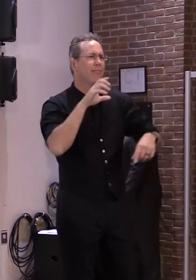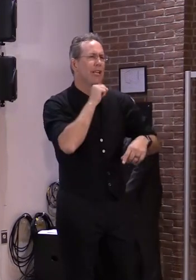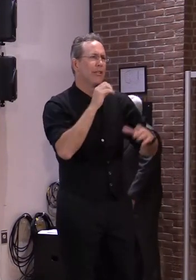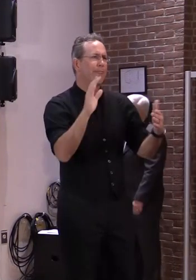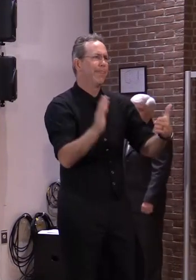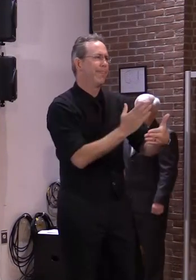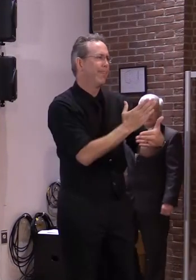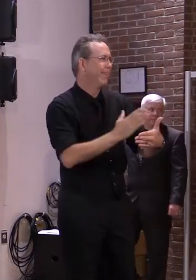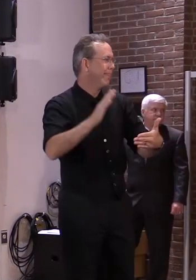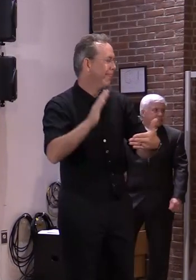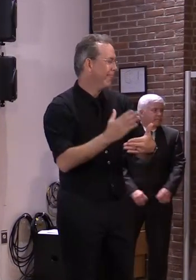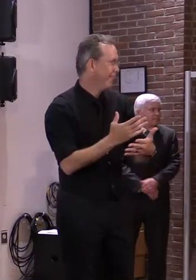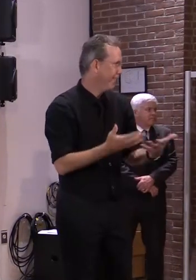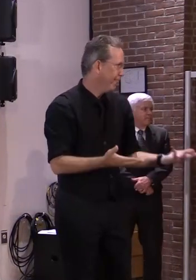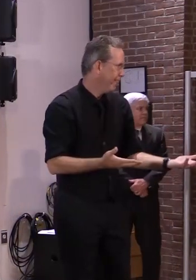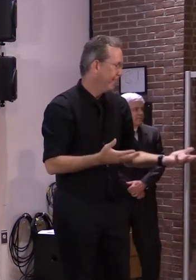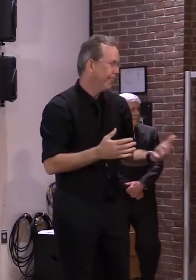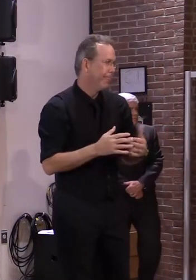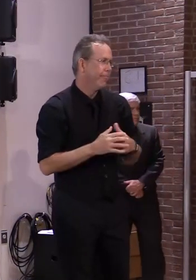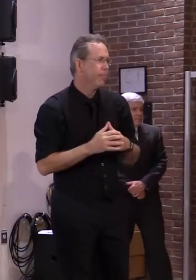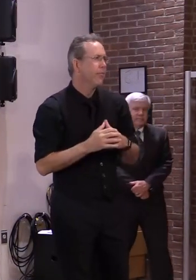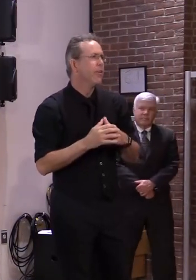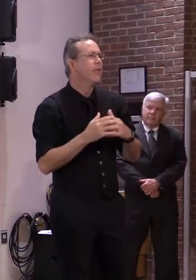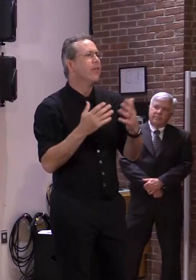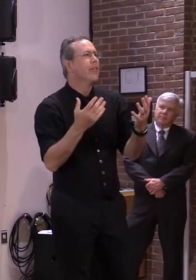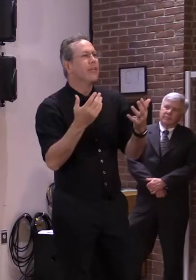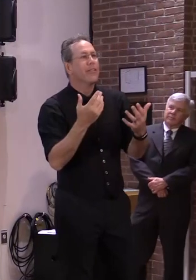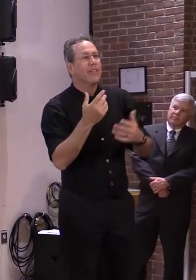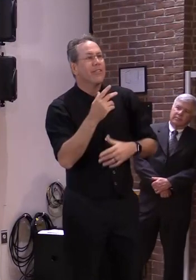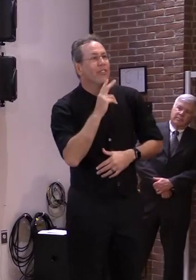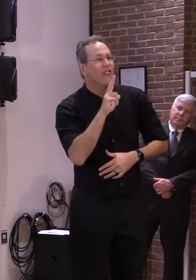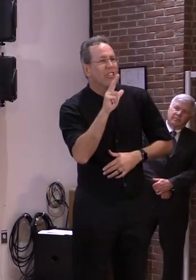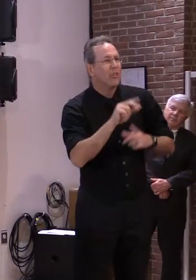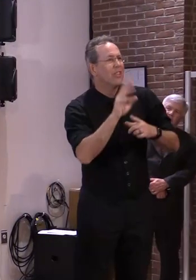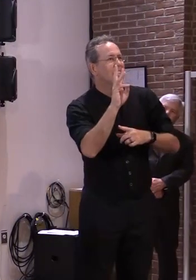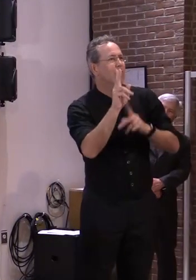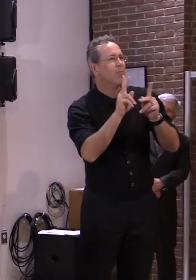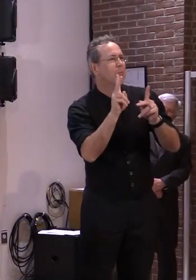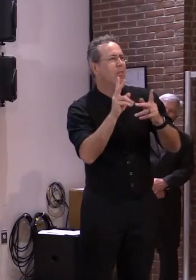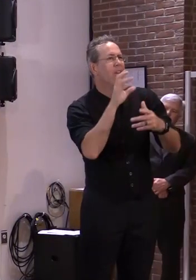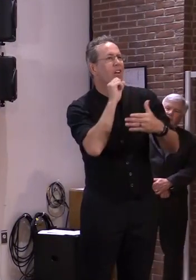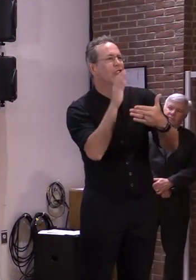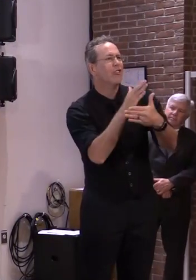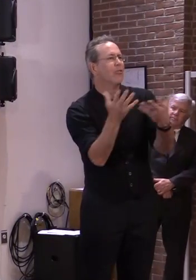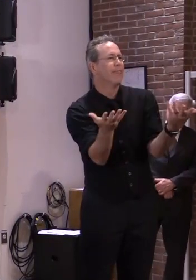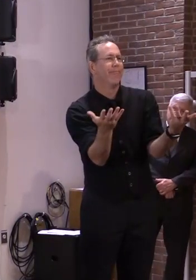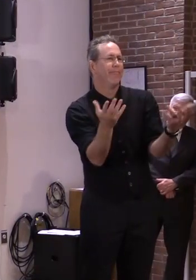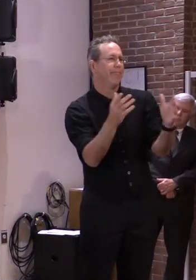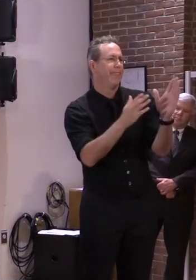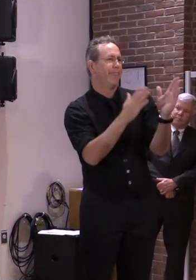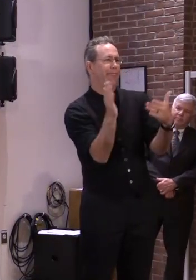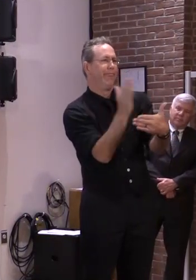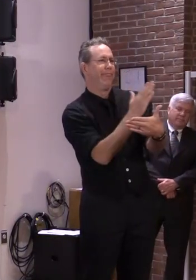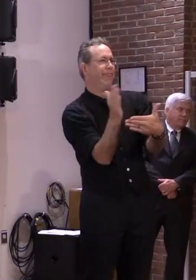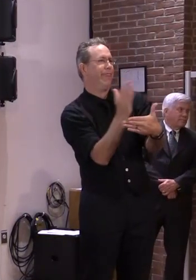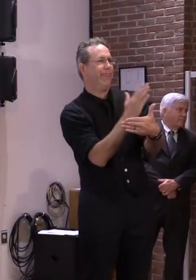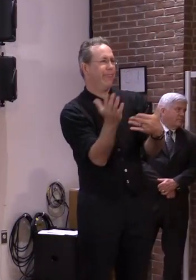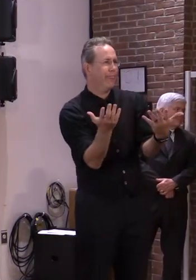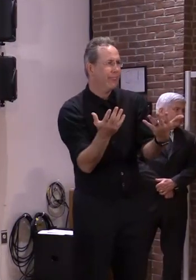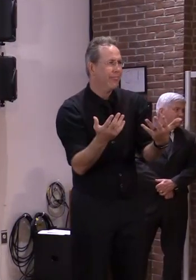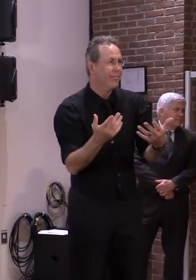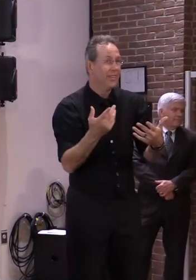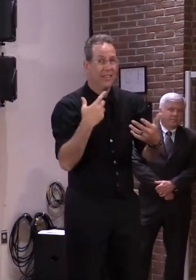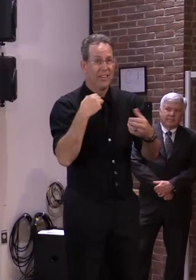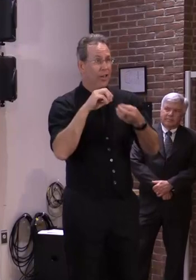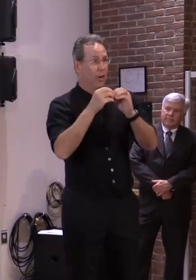cases a night in our reports. So hard to say that's, you know, statistically